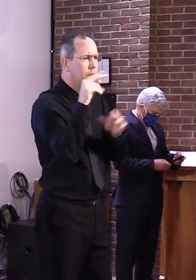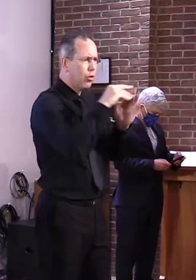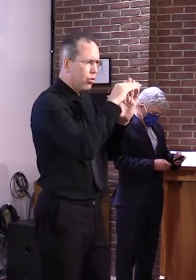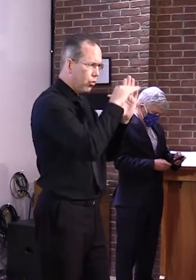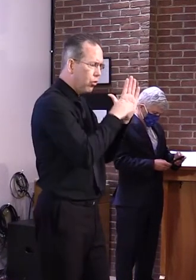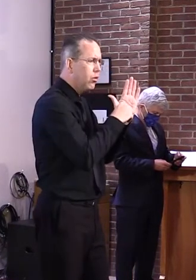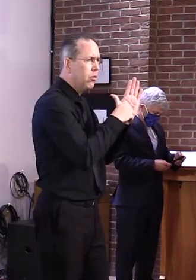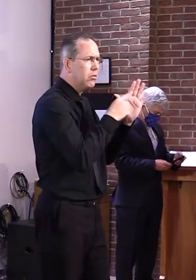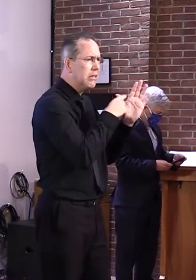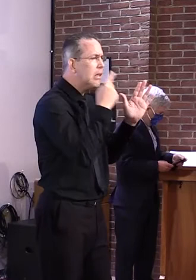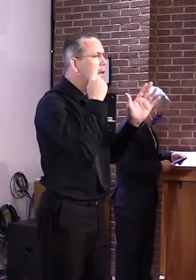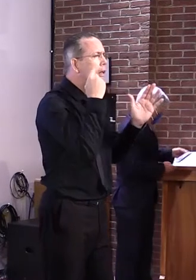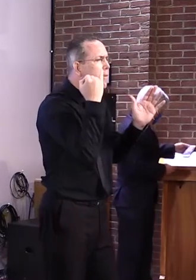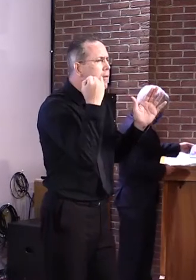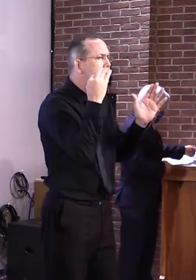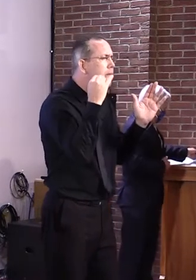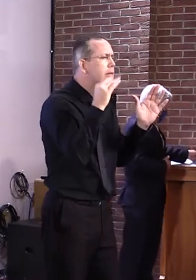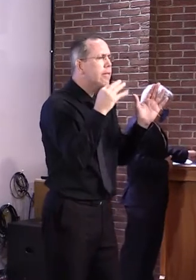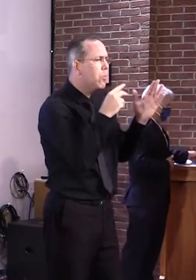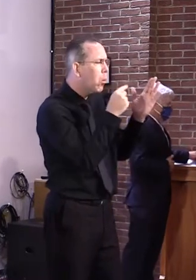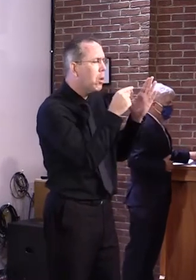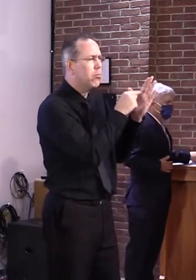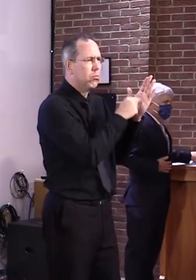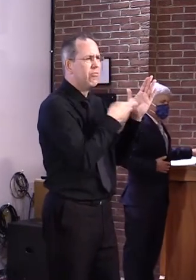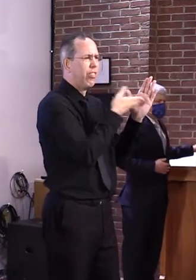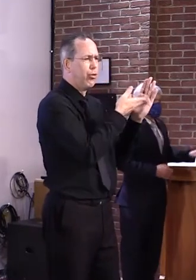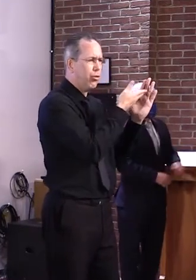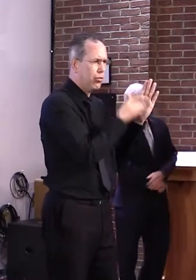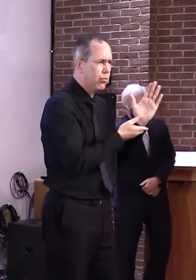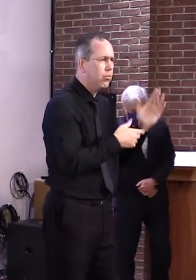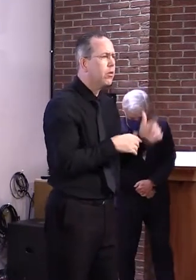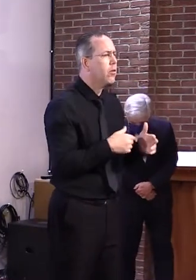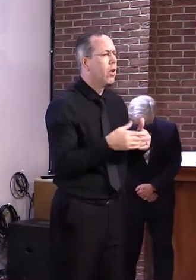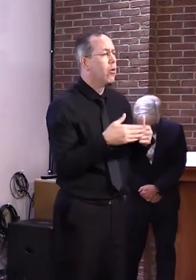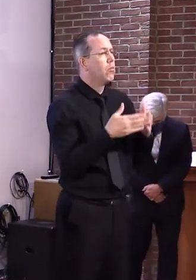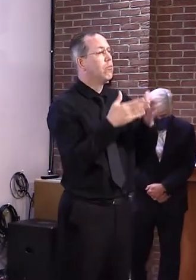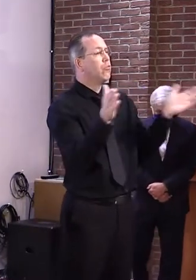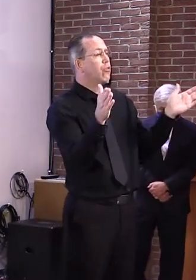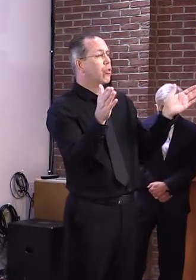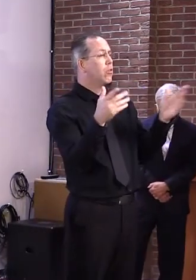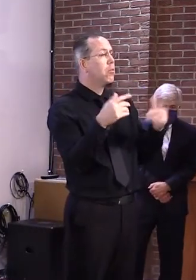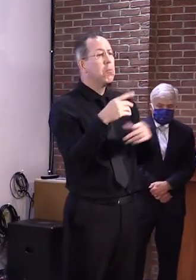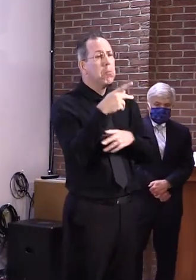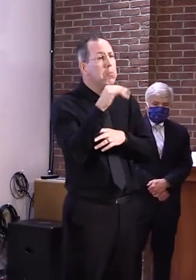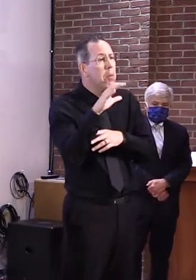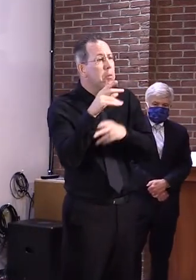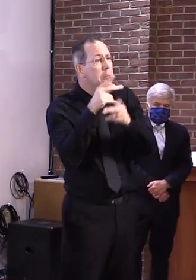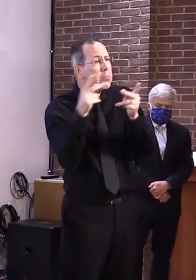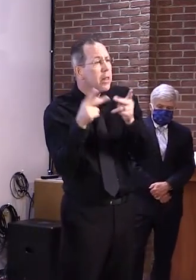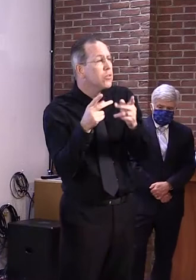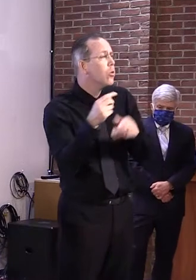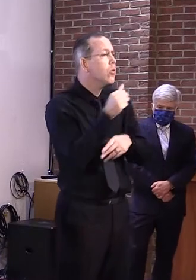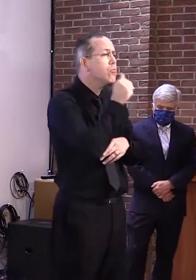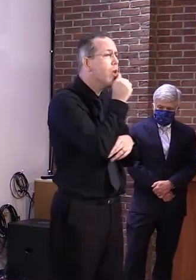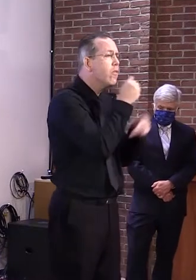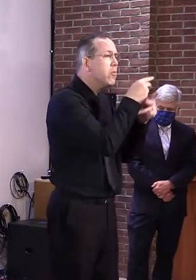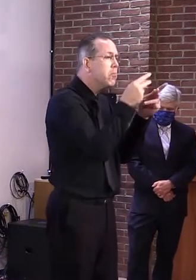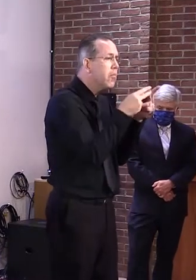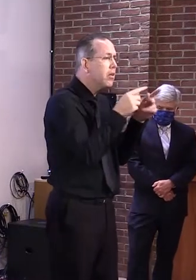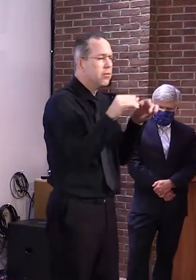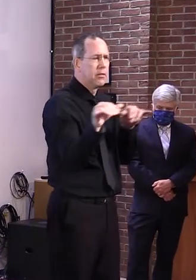healthy. So, but yes, the rules are the same whether you're public or private. Okay. And then I just wanted to follow